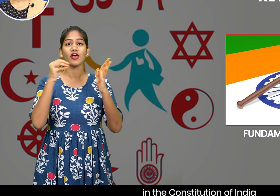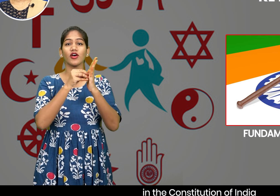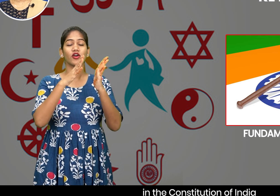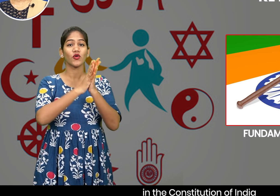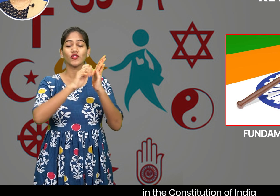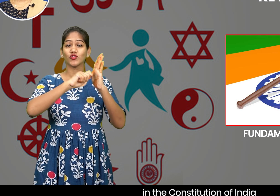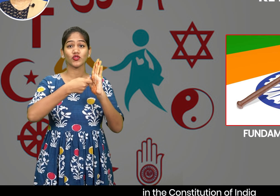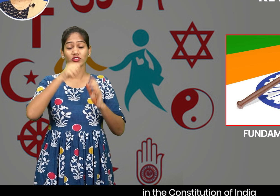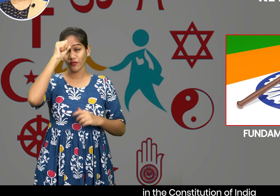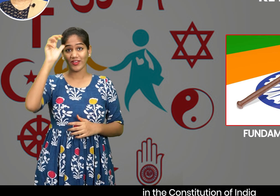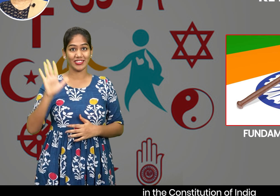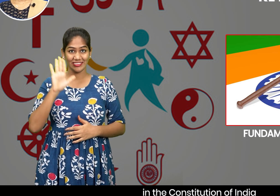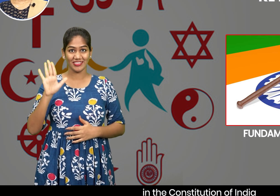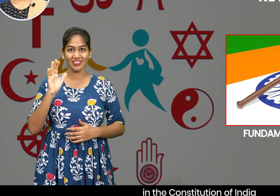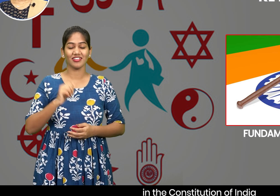of India,